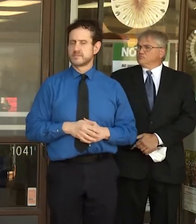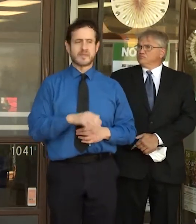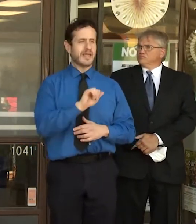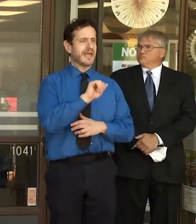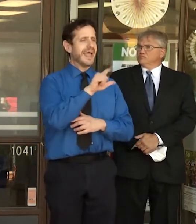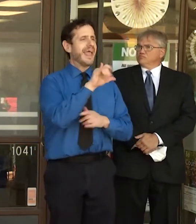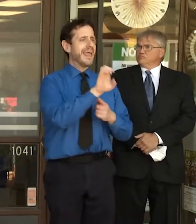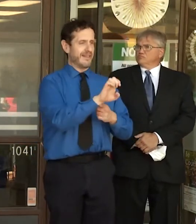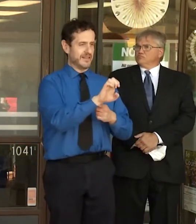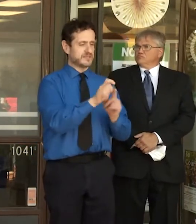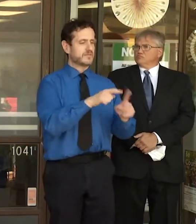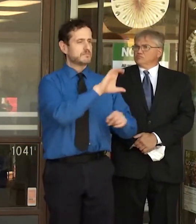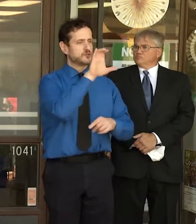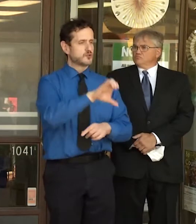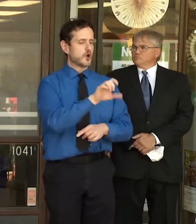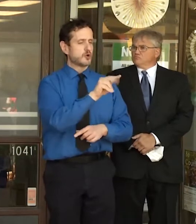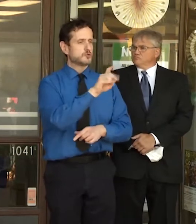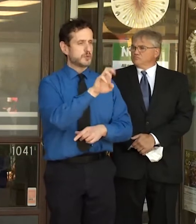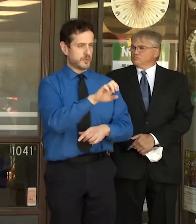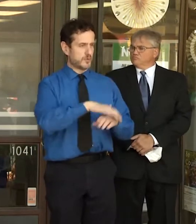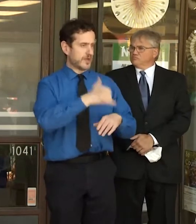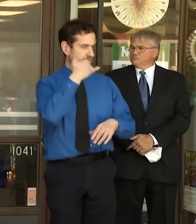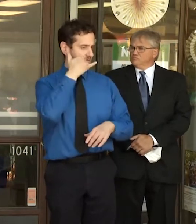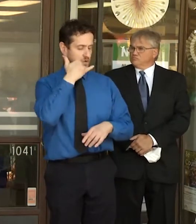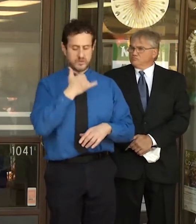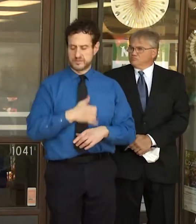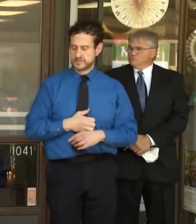Tribune on the line. All right, Alice.